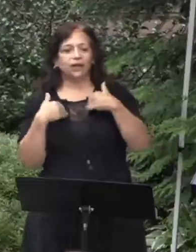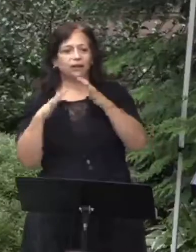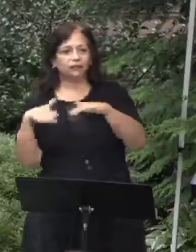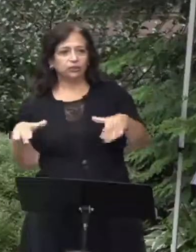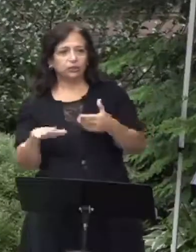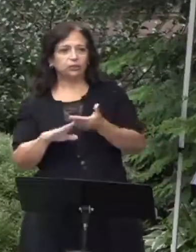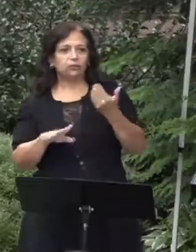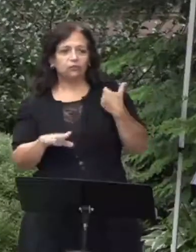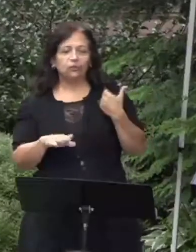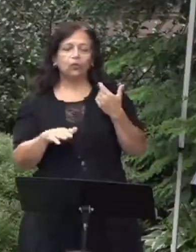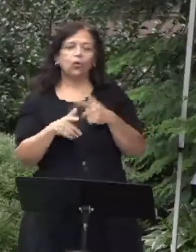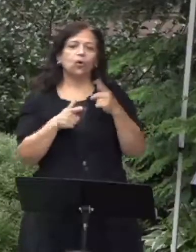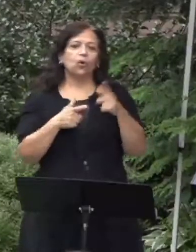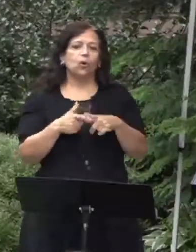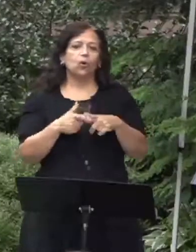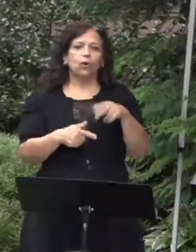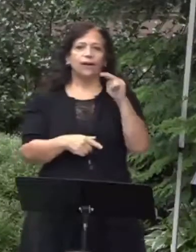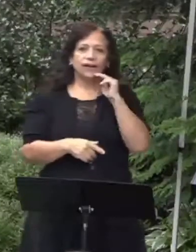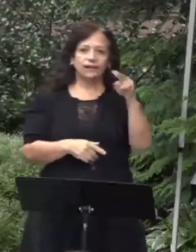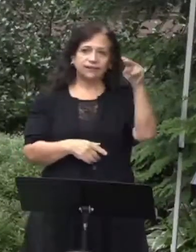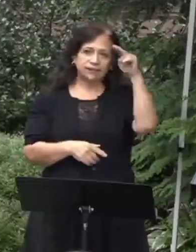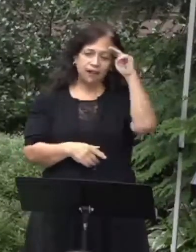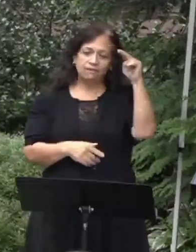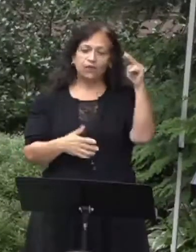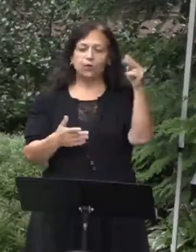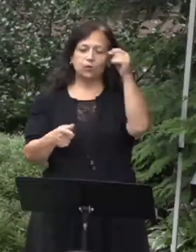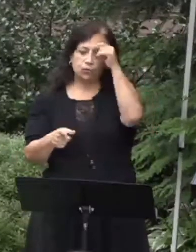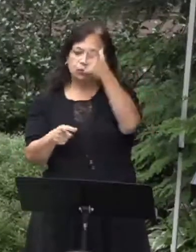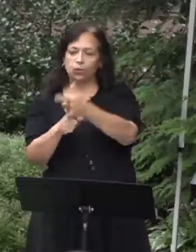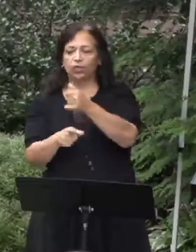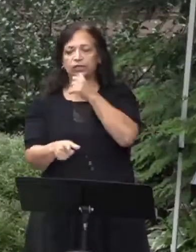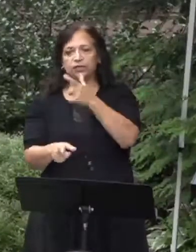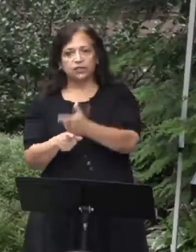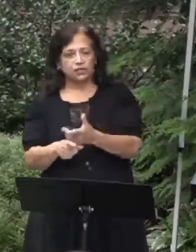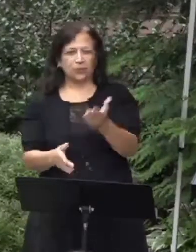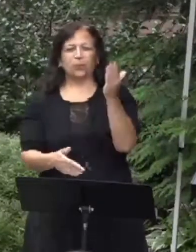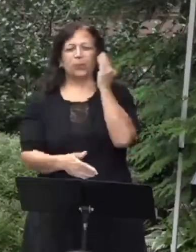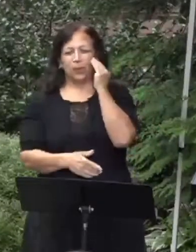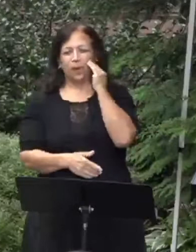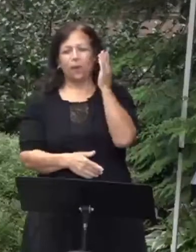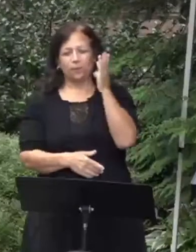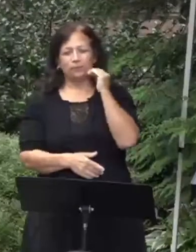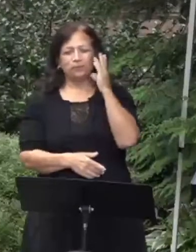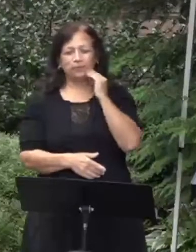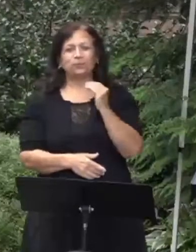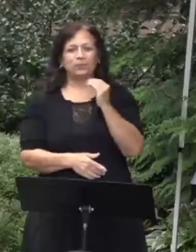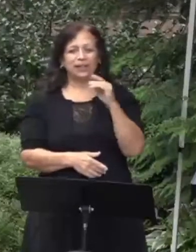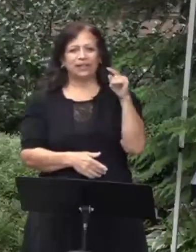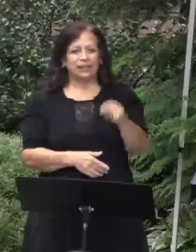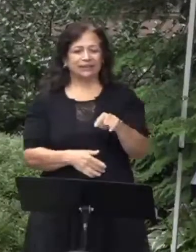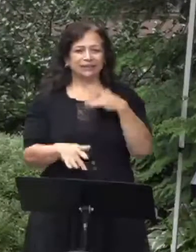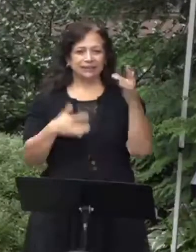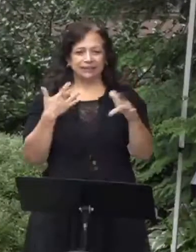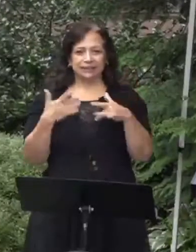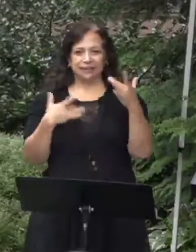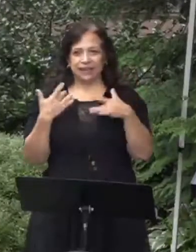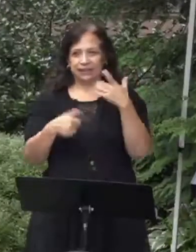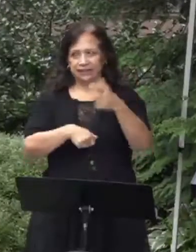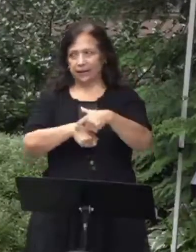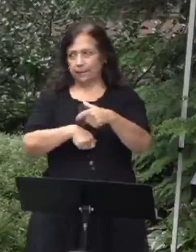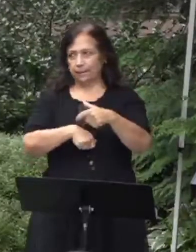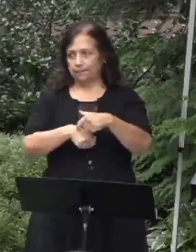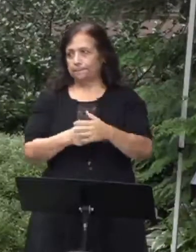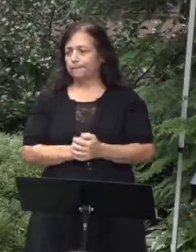home before, or your nieces or nephews, brothers and sisters, we know that this is an exciting